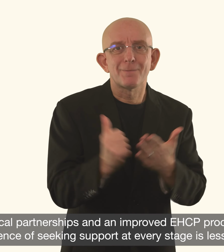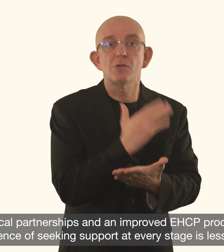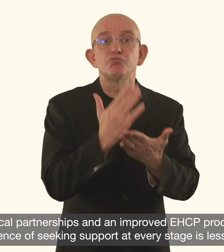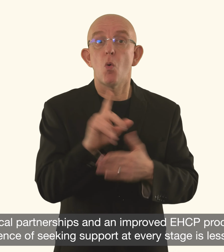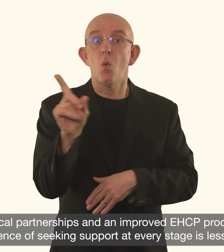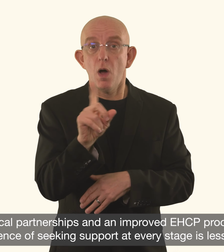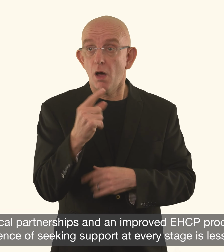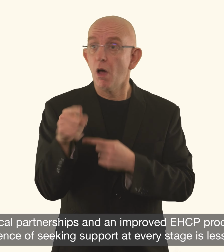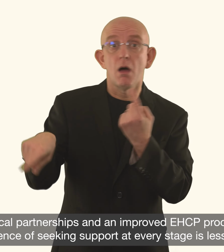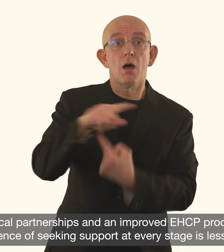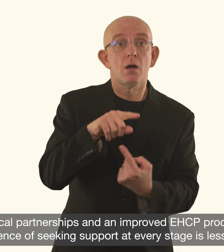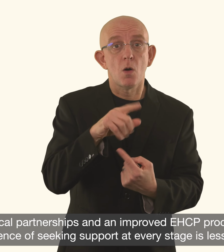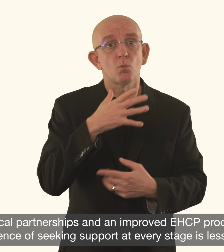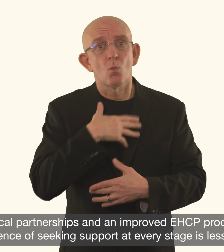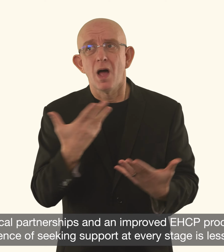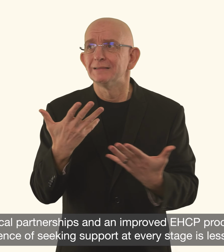every stage is less bureaucratic.